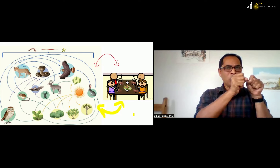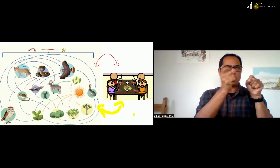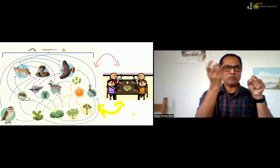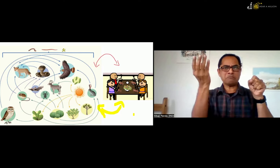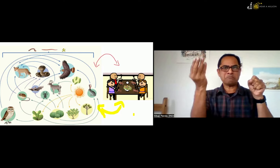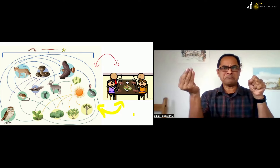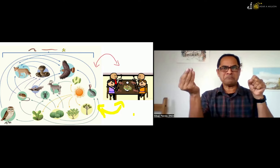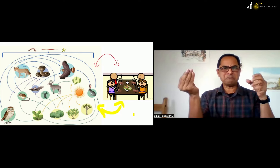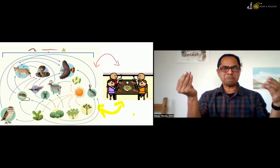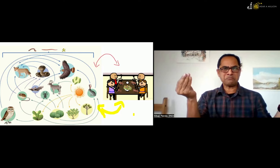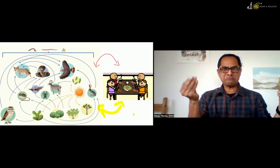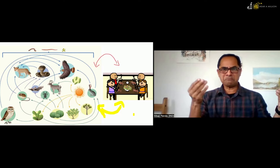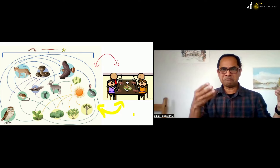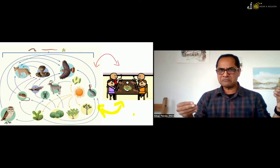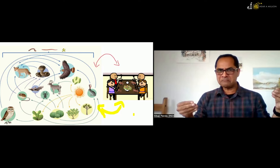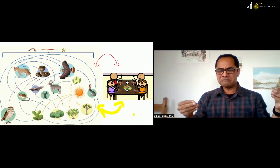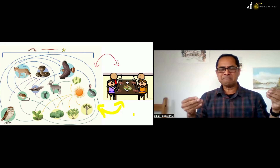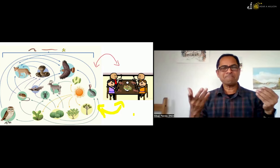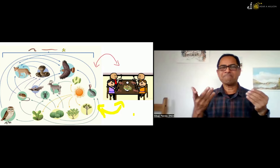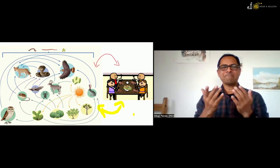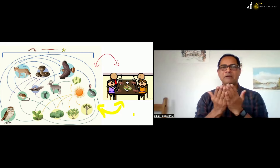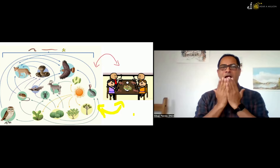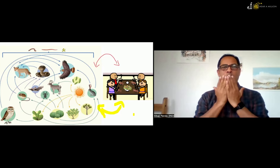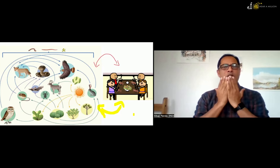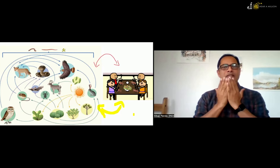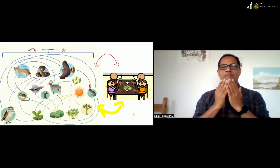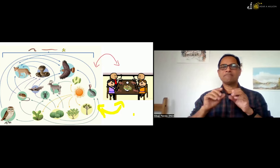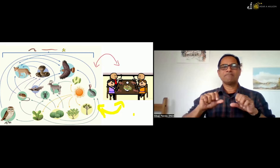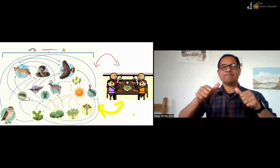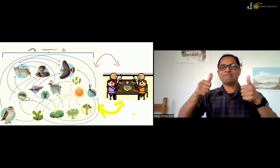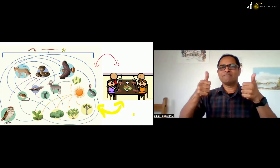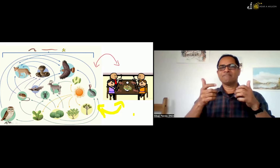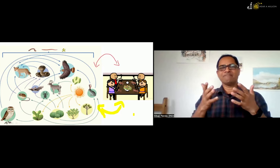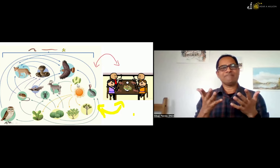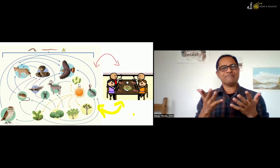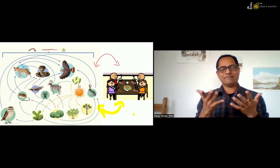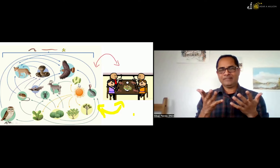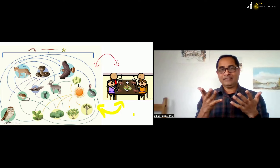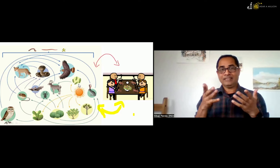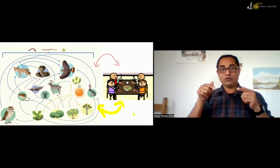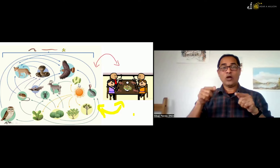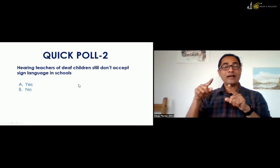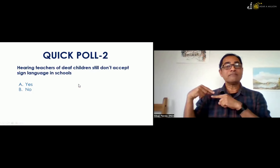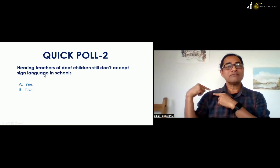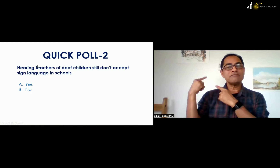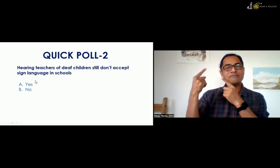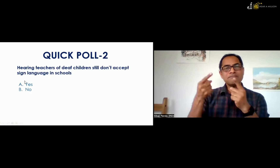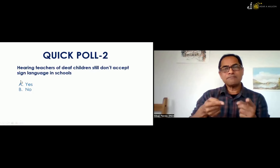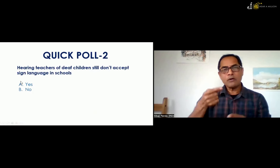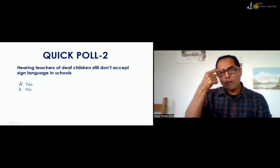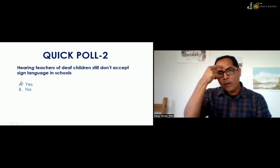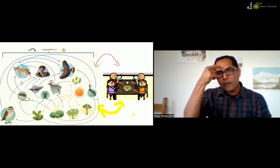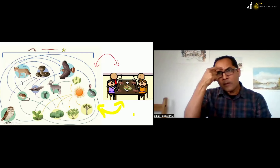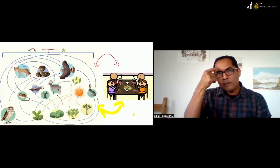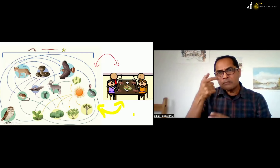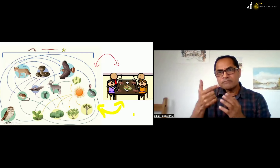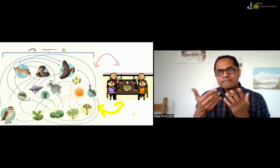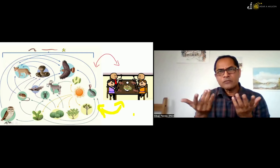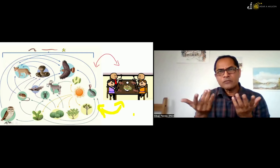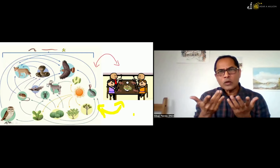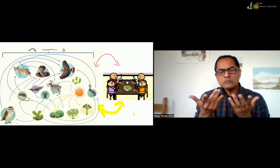deaf community, if that works, we will have good education. But if the connections or